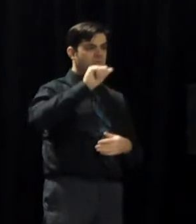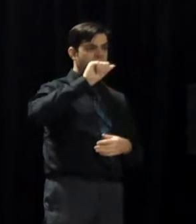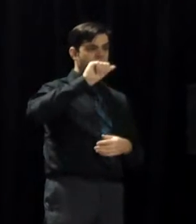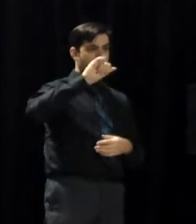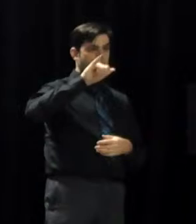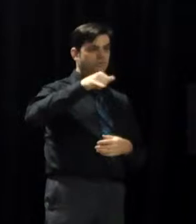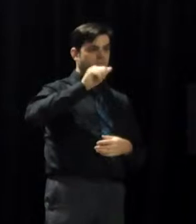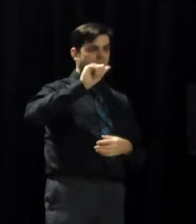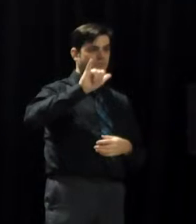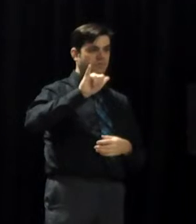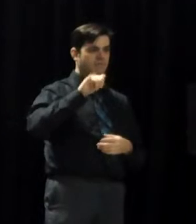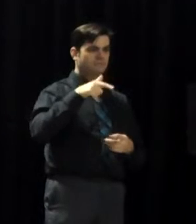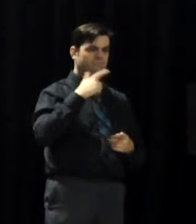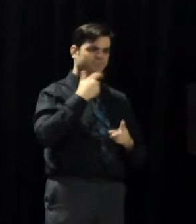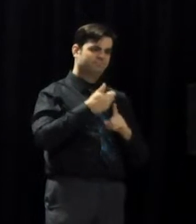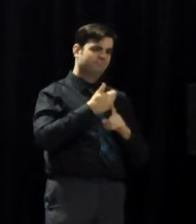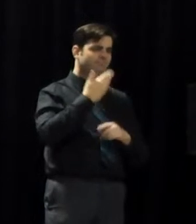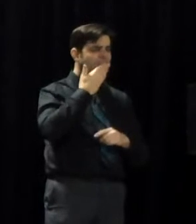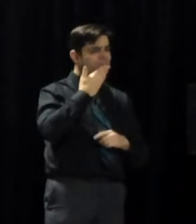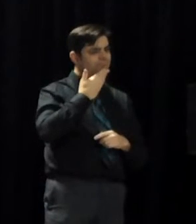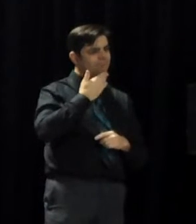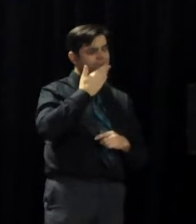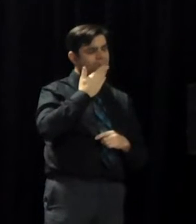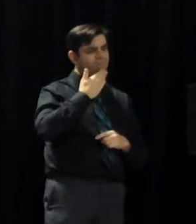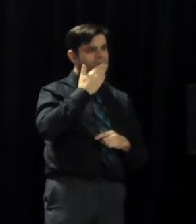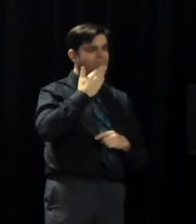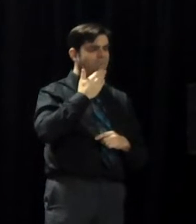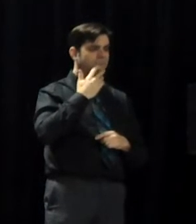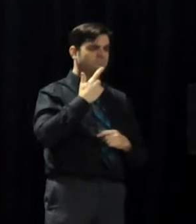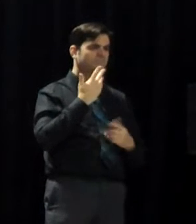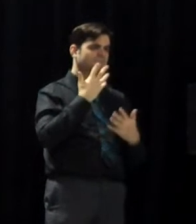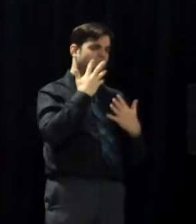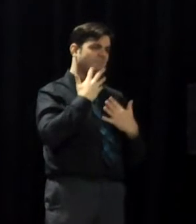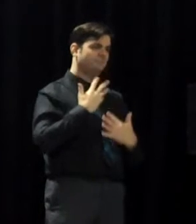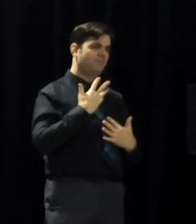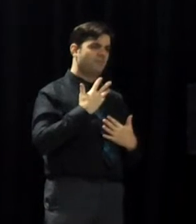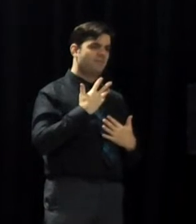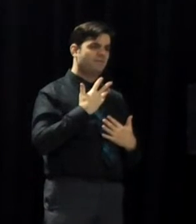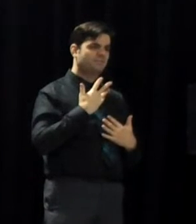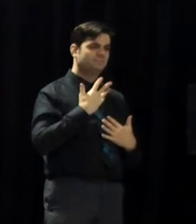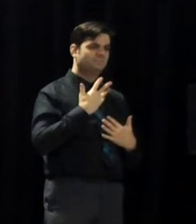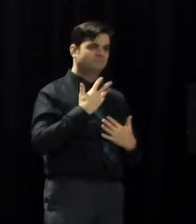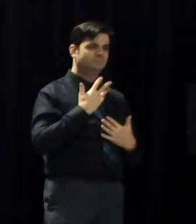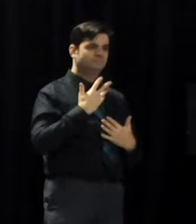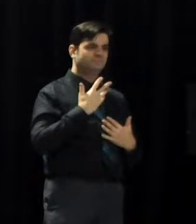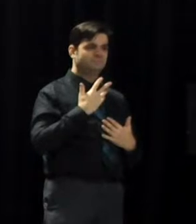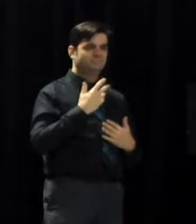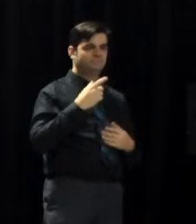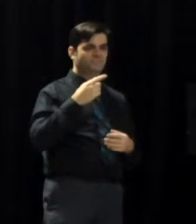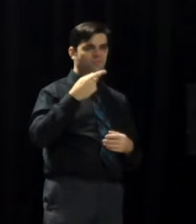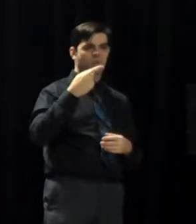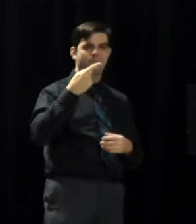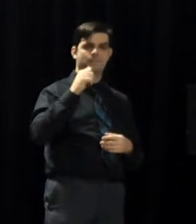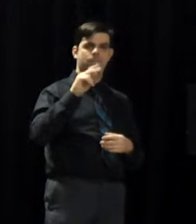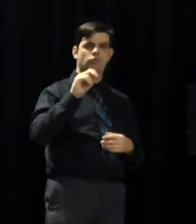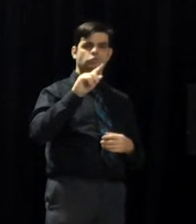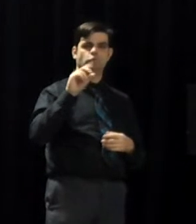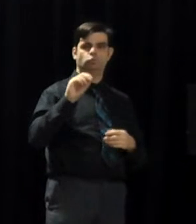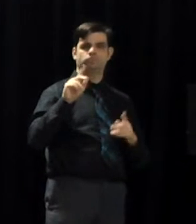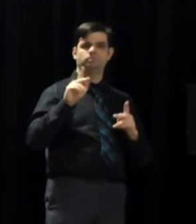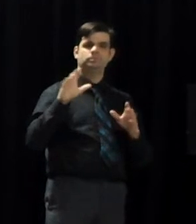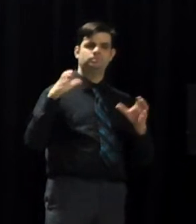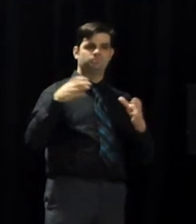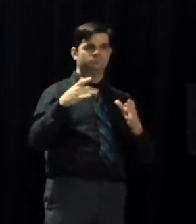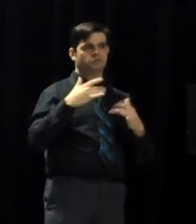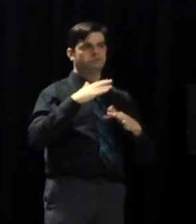baby. So that's very sad for our parks team and our zoo team. These animals are like children to